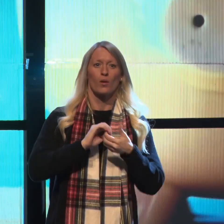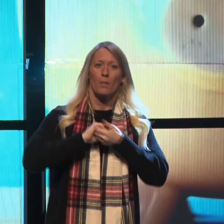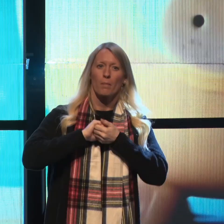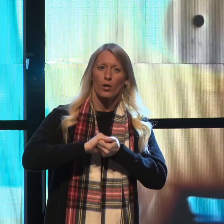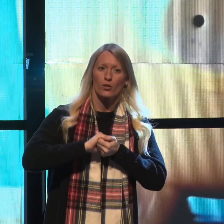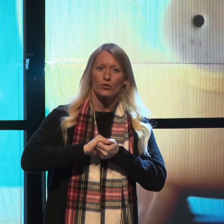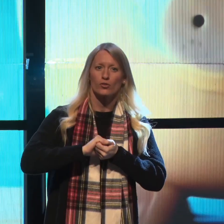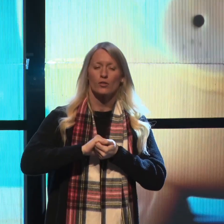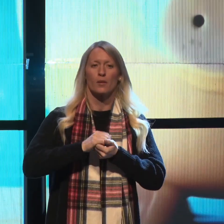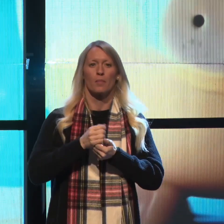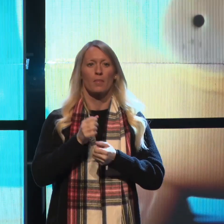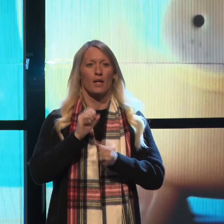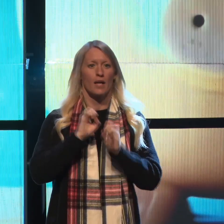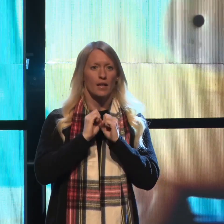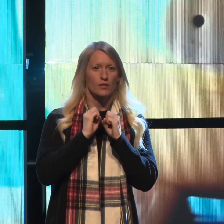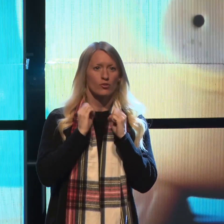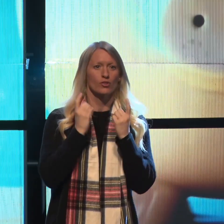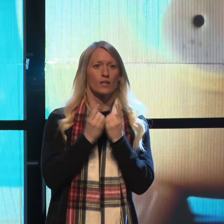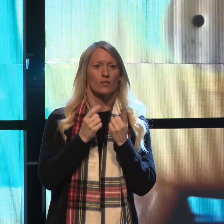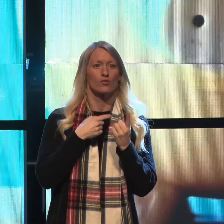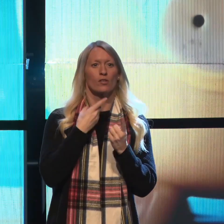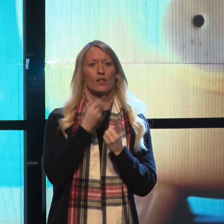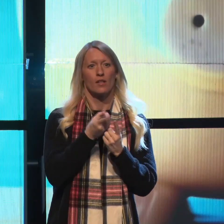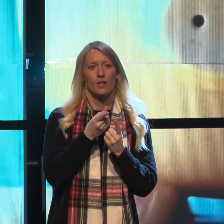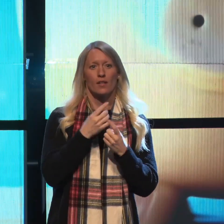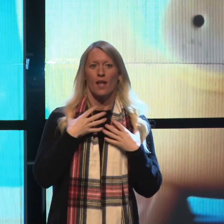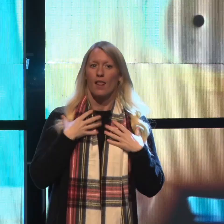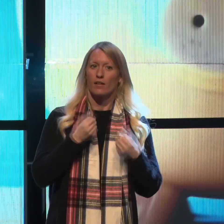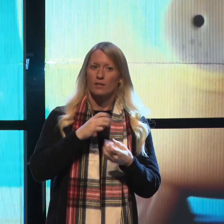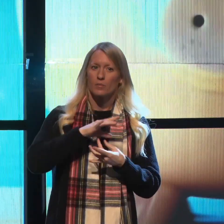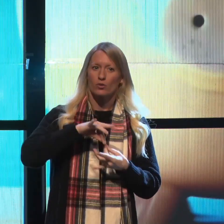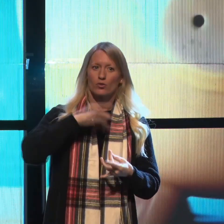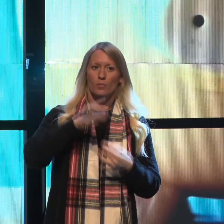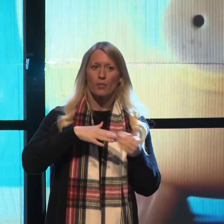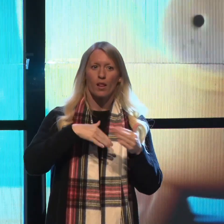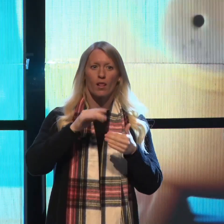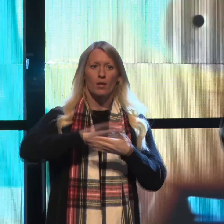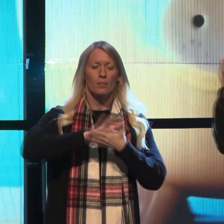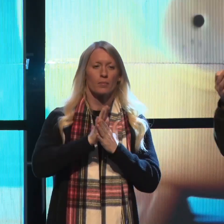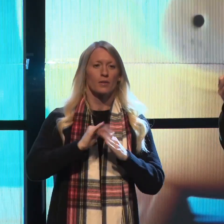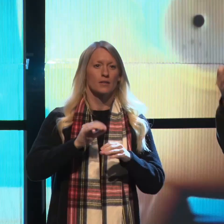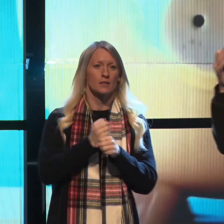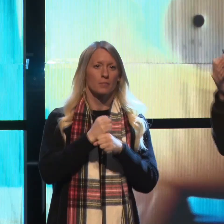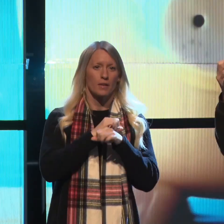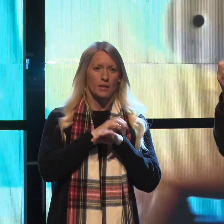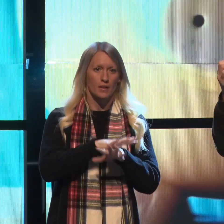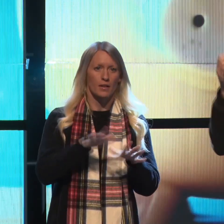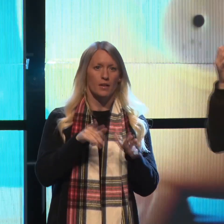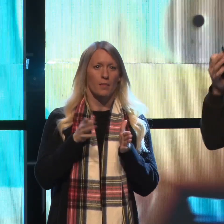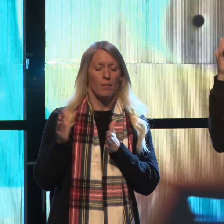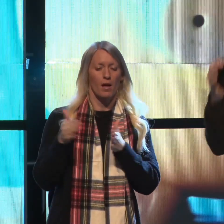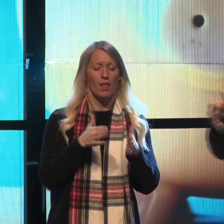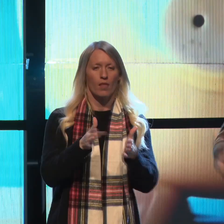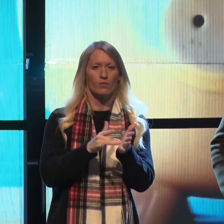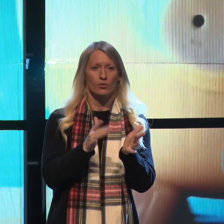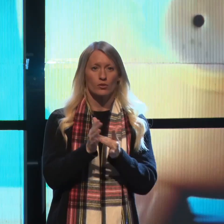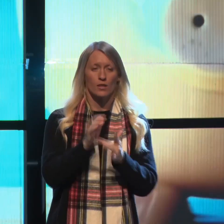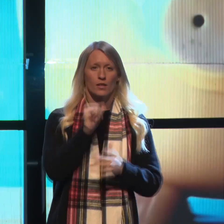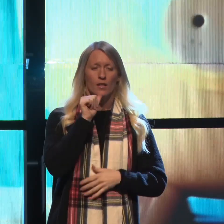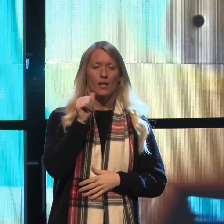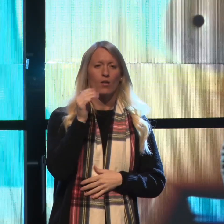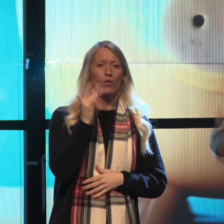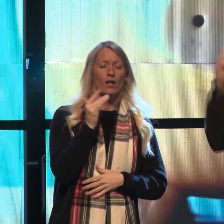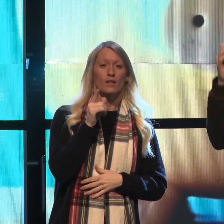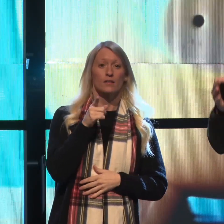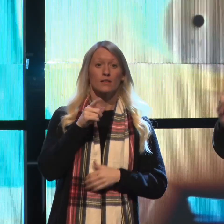on the peacemaking path of Jesus. That's the what, but that's not the why. The why is because people are suffering in our